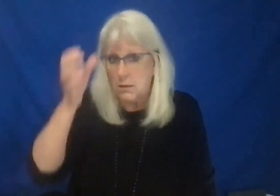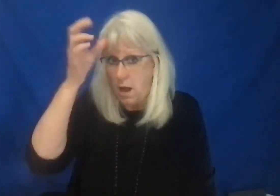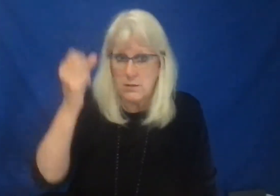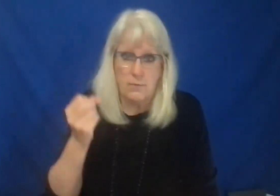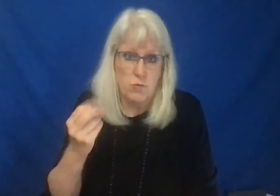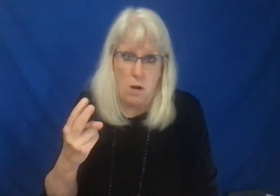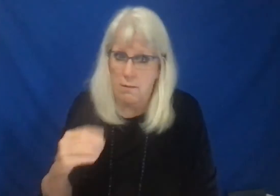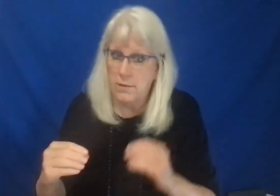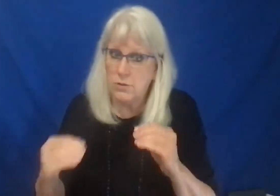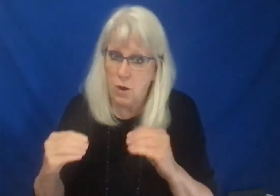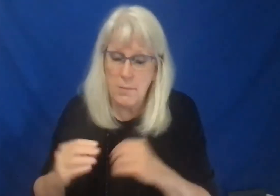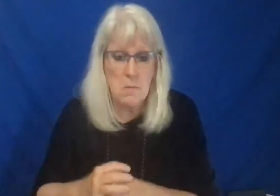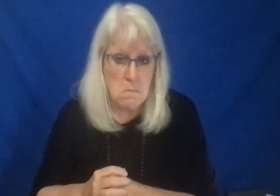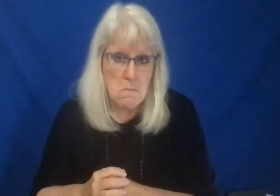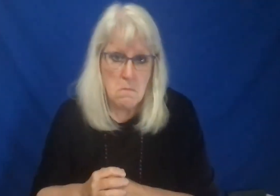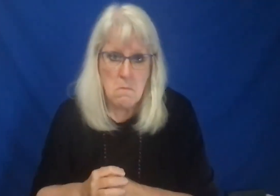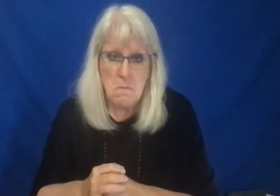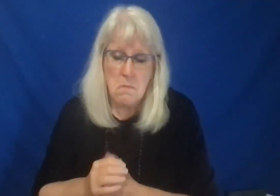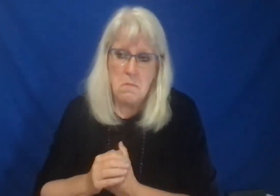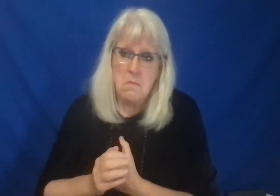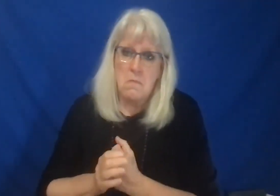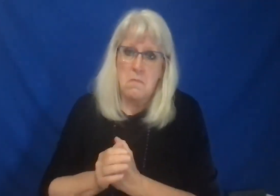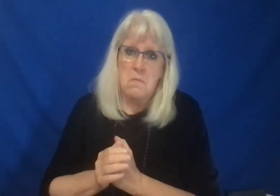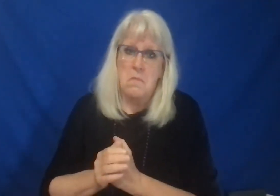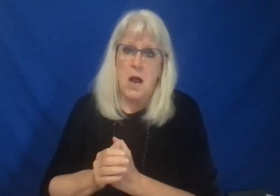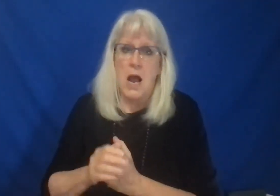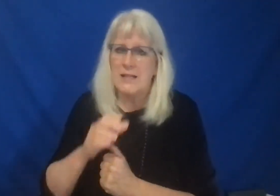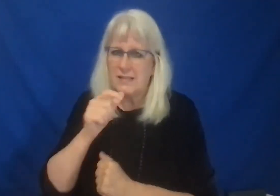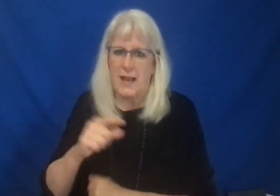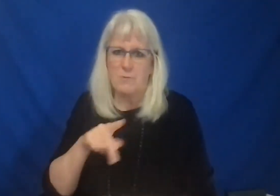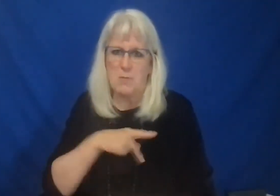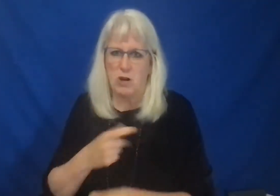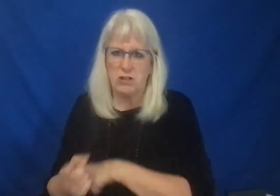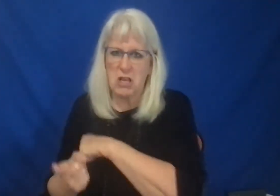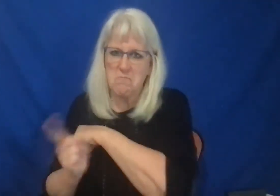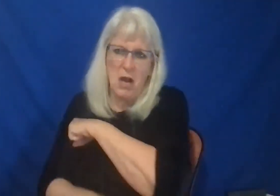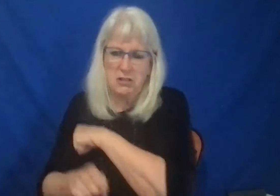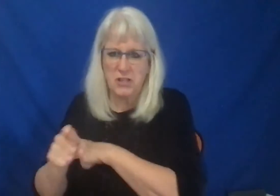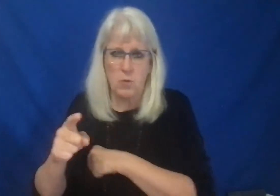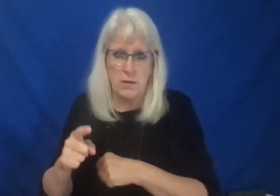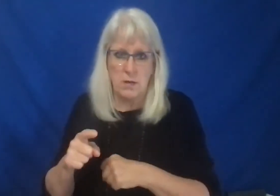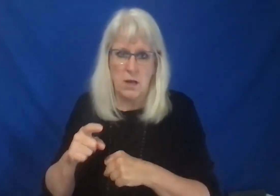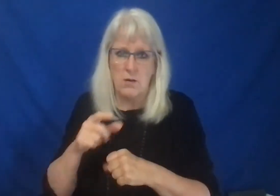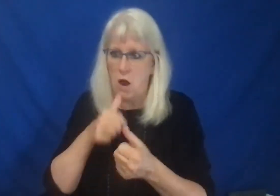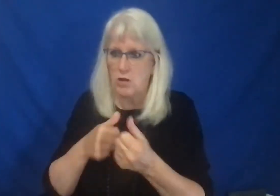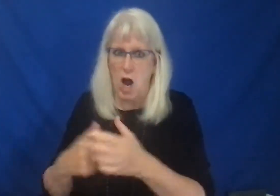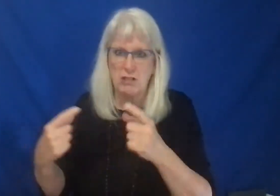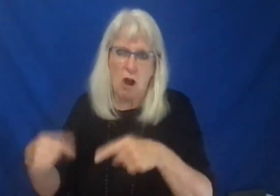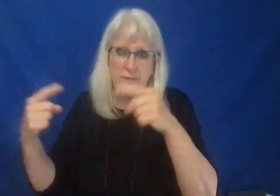I can do something without it being personally punitive or an incitement to public controversy. Now, other people may have thought it was controversial, but to